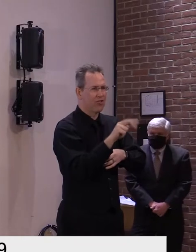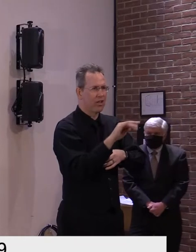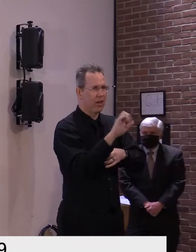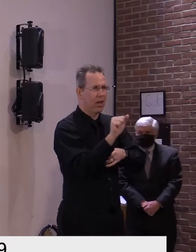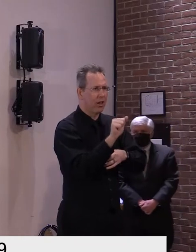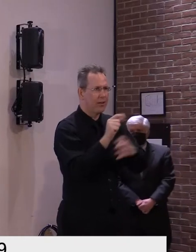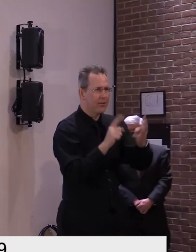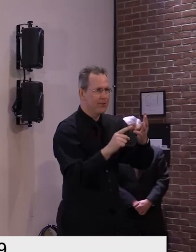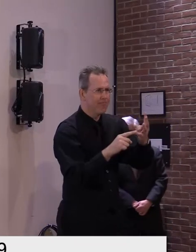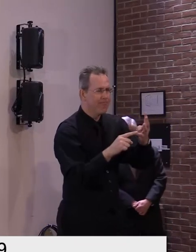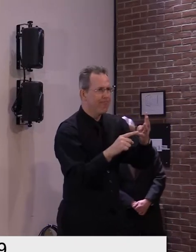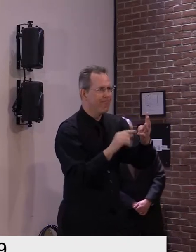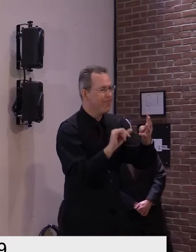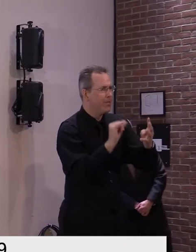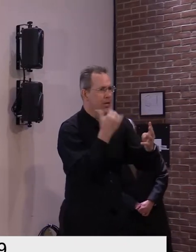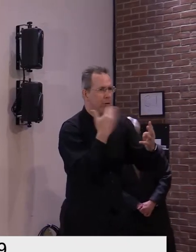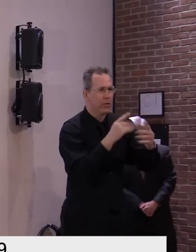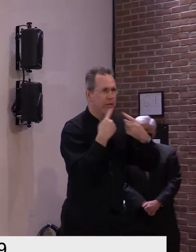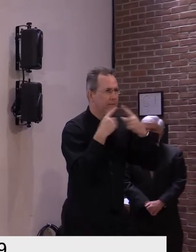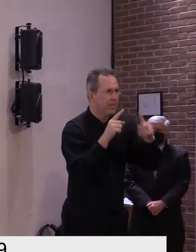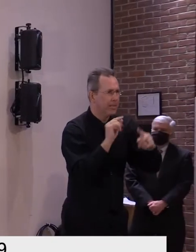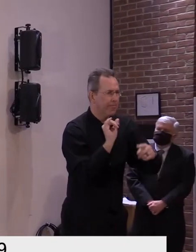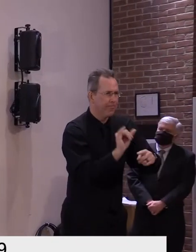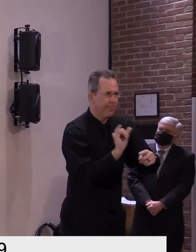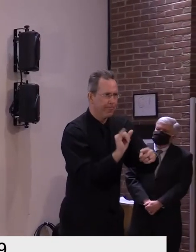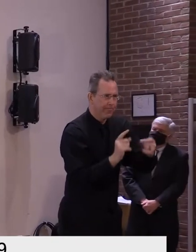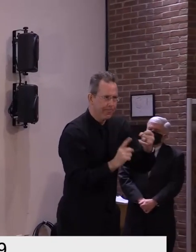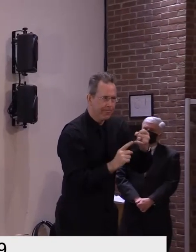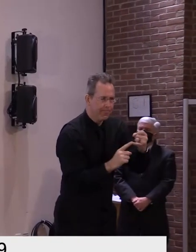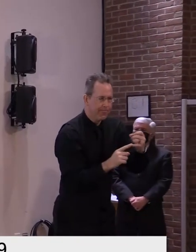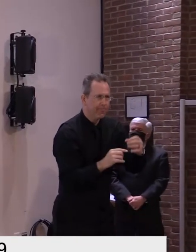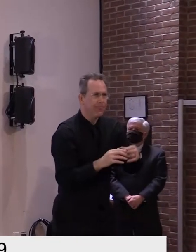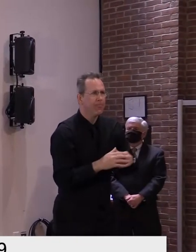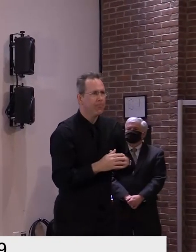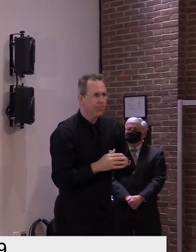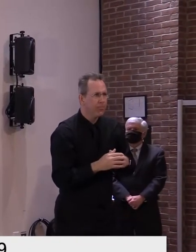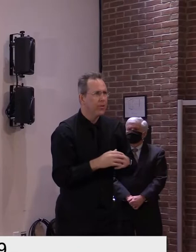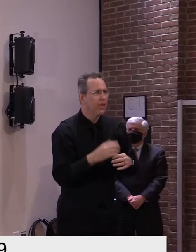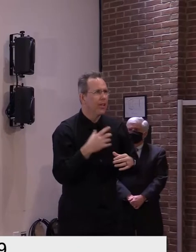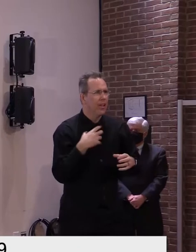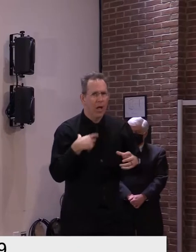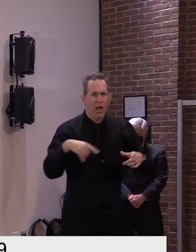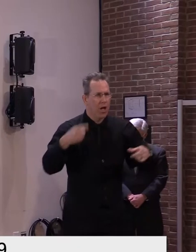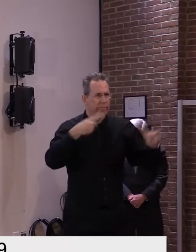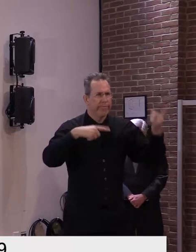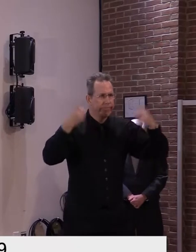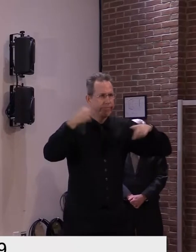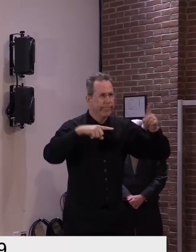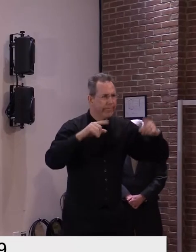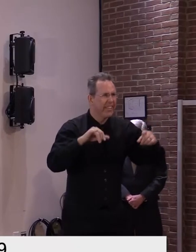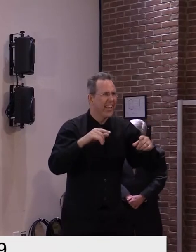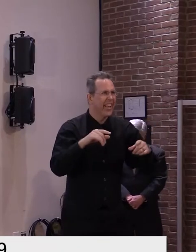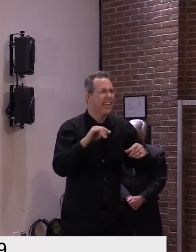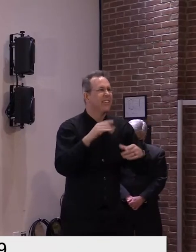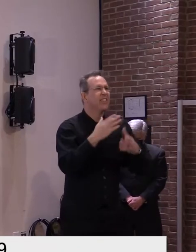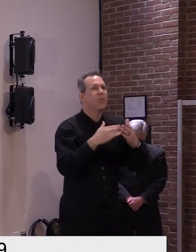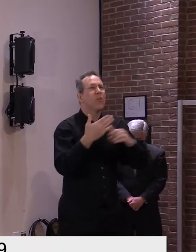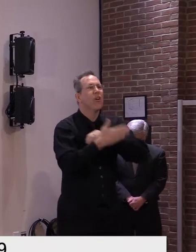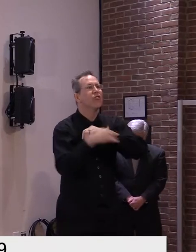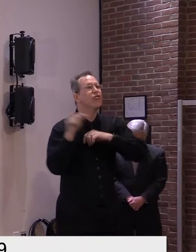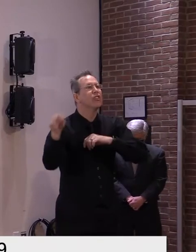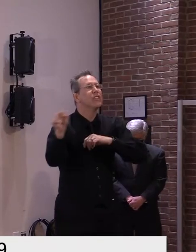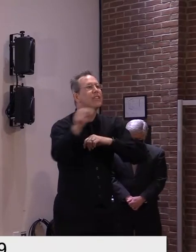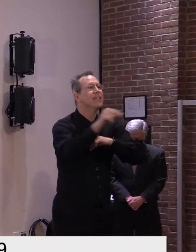of the European countries have come up with, which is they want to be safe than sorry, so to speak, and using